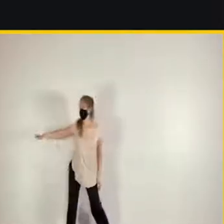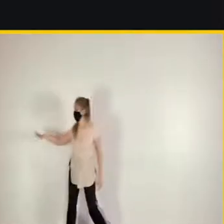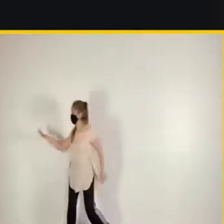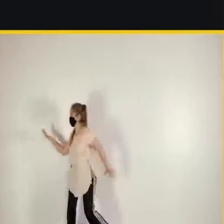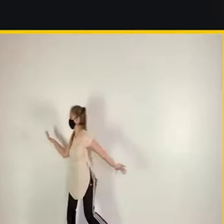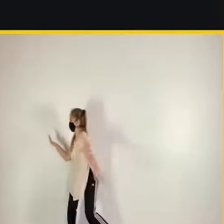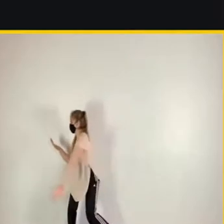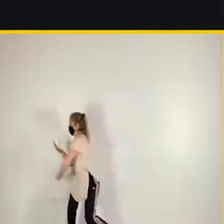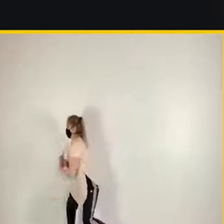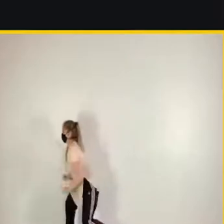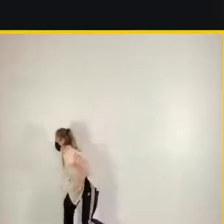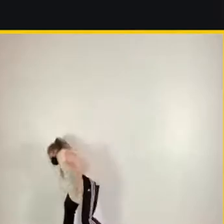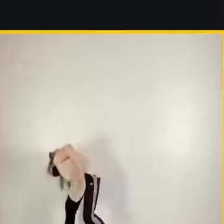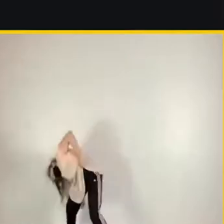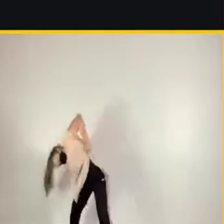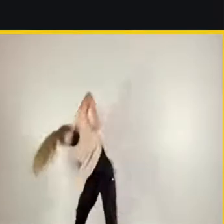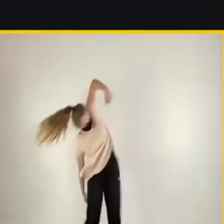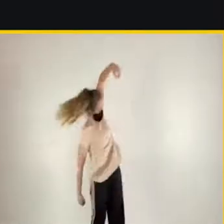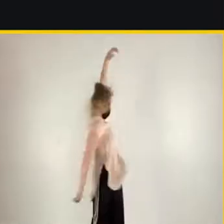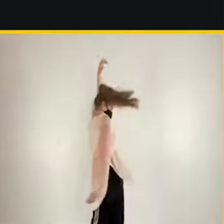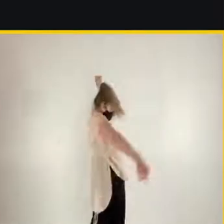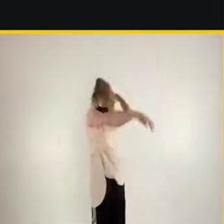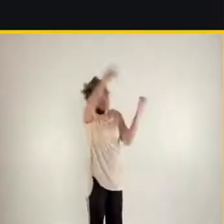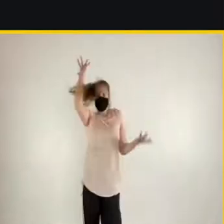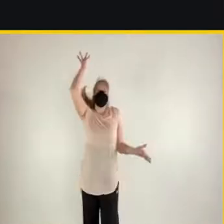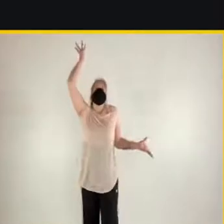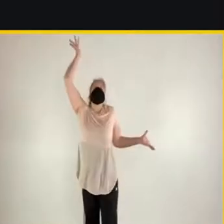and fight back.